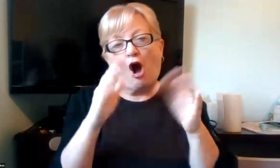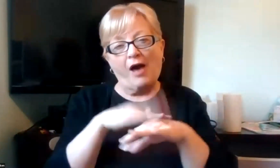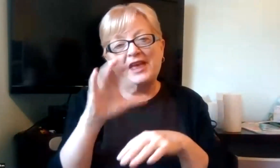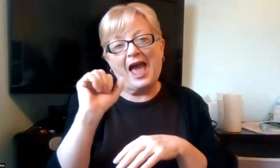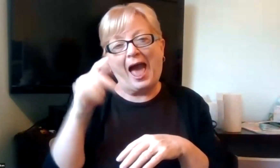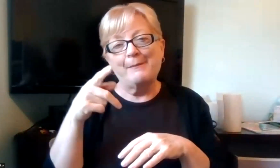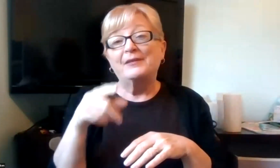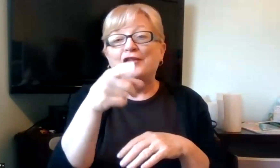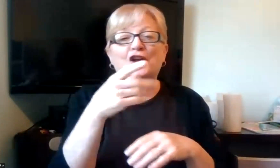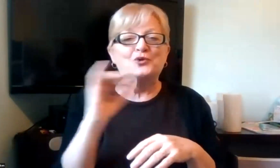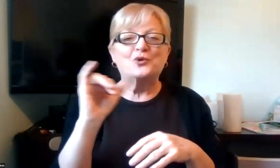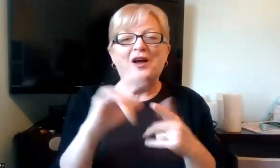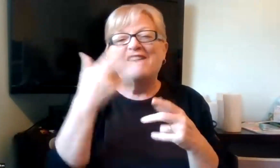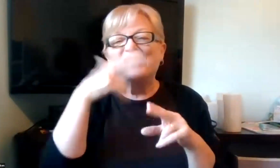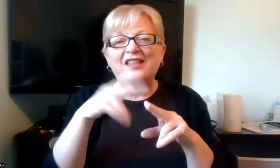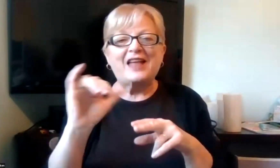chef's favorite,